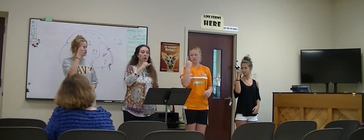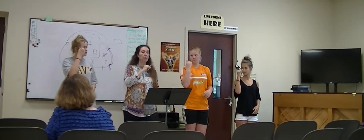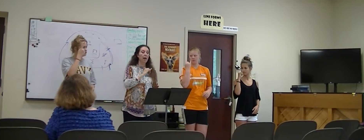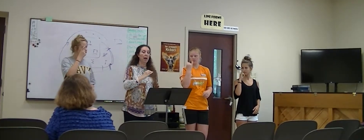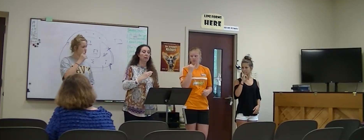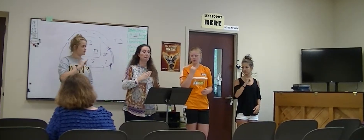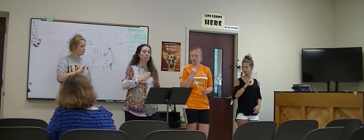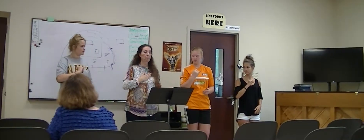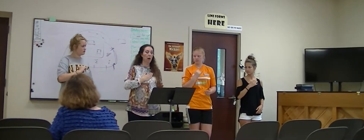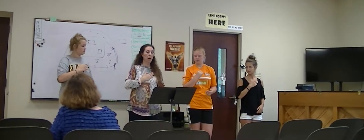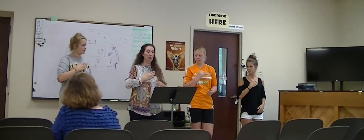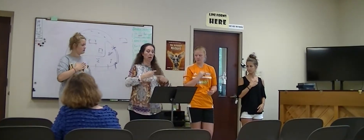that my